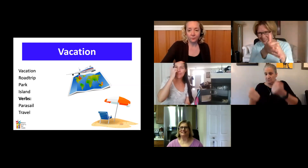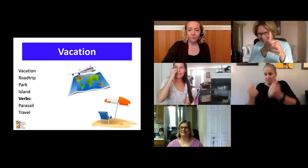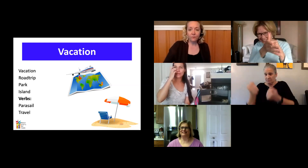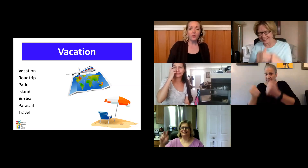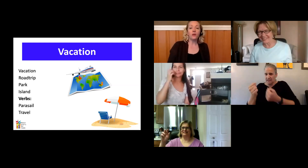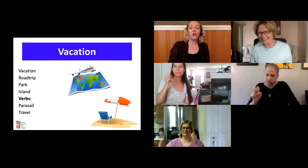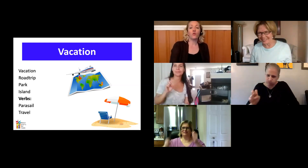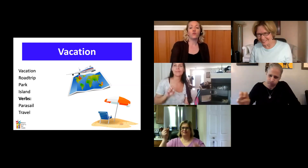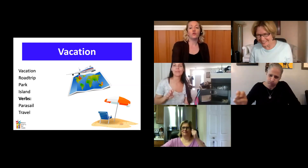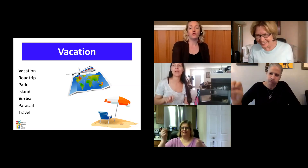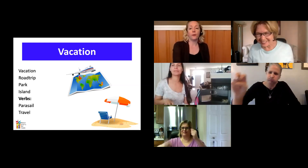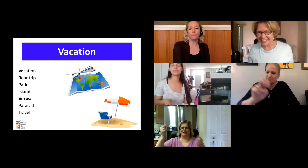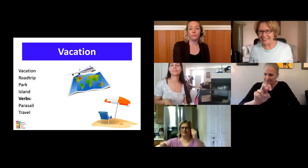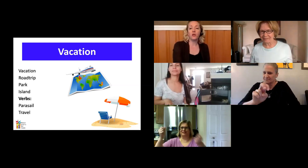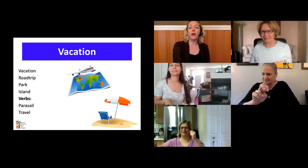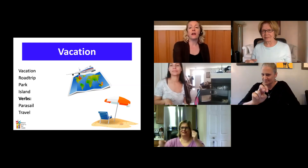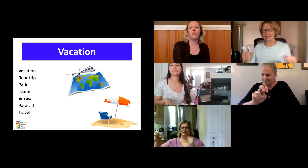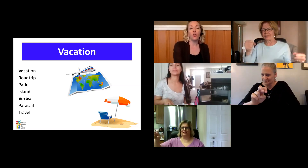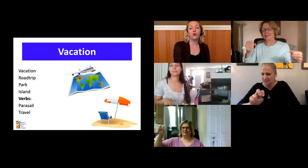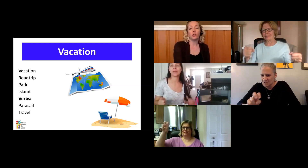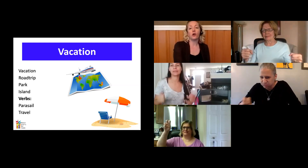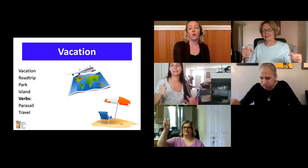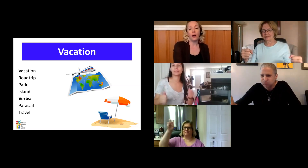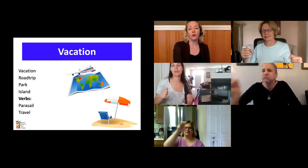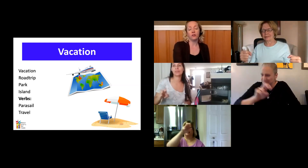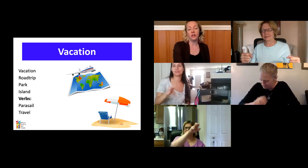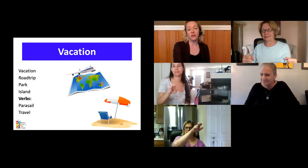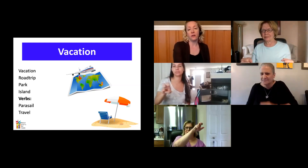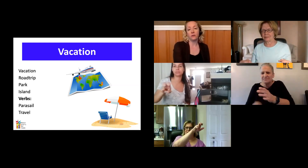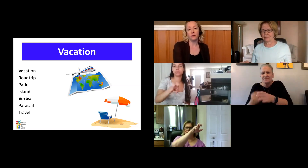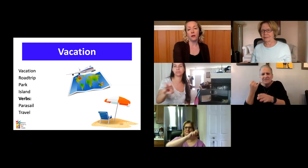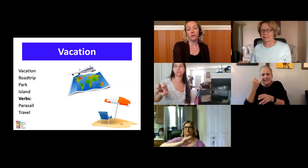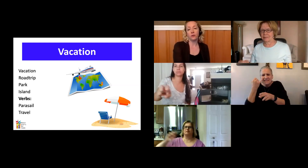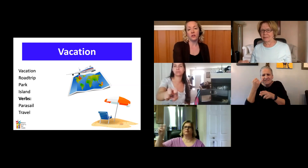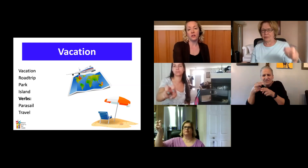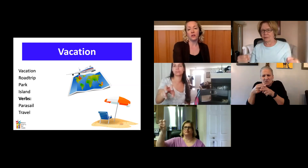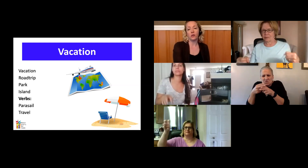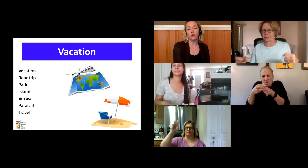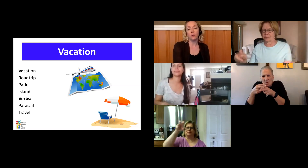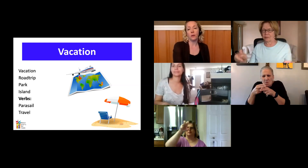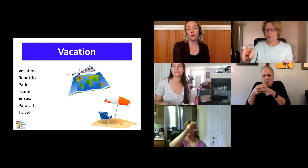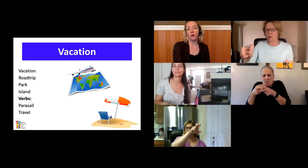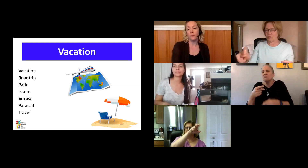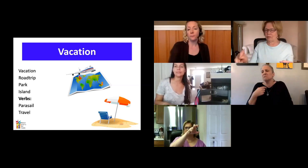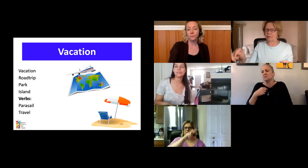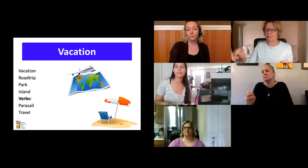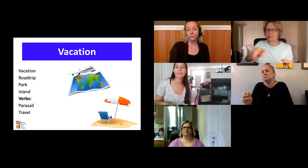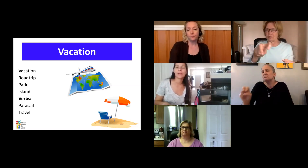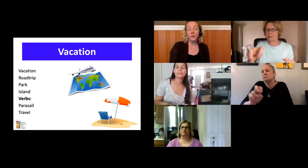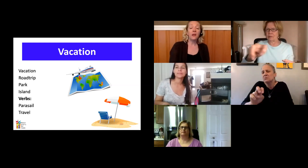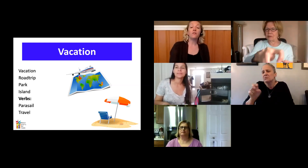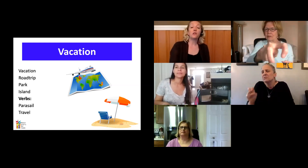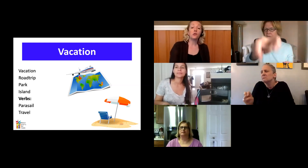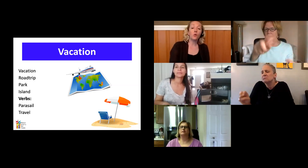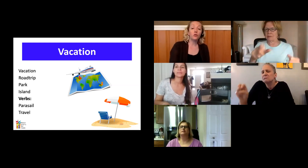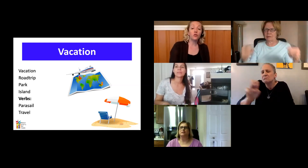So road trip, and you would add car to show how you're taking that journey by car. Now, if it's a shorter